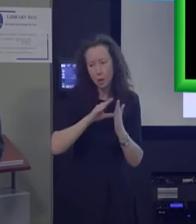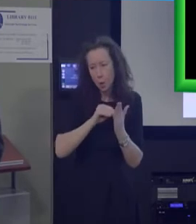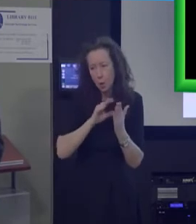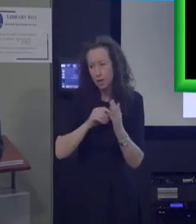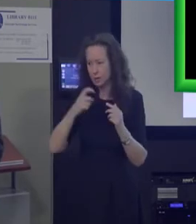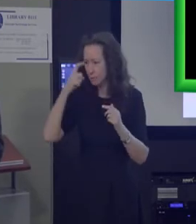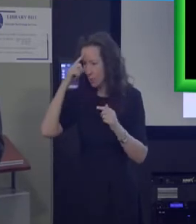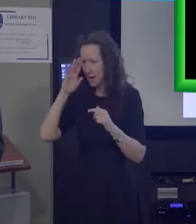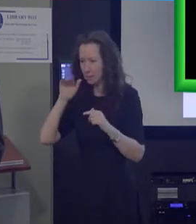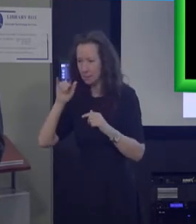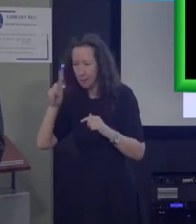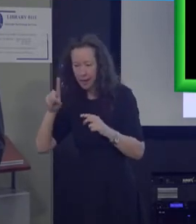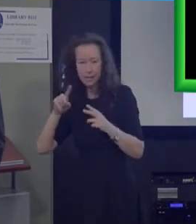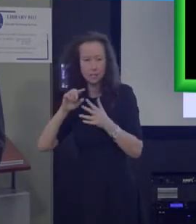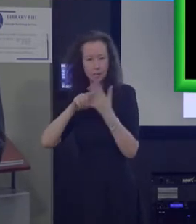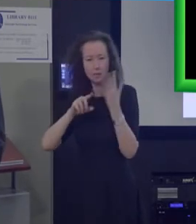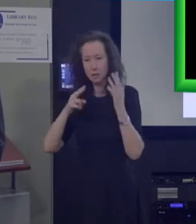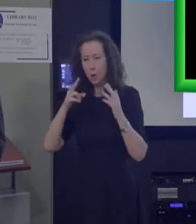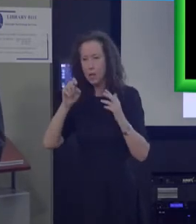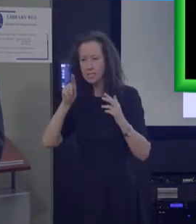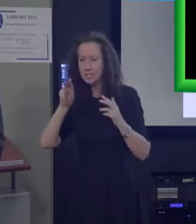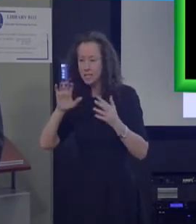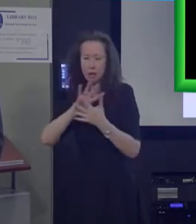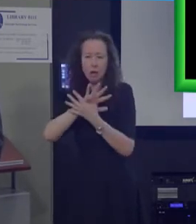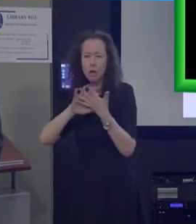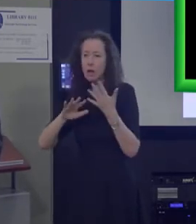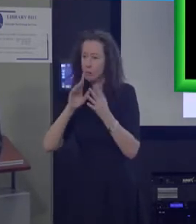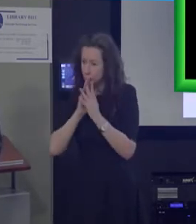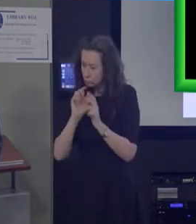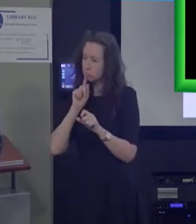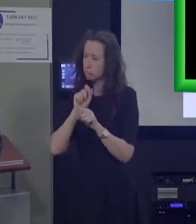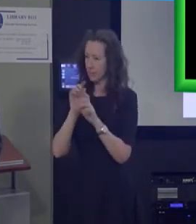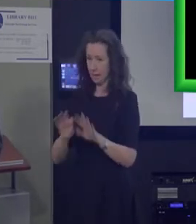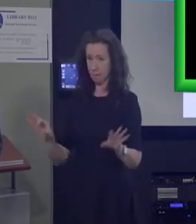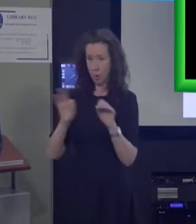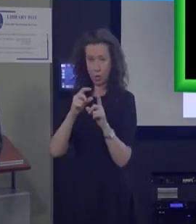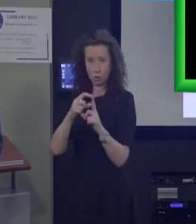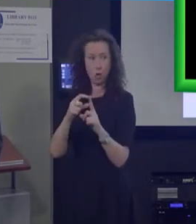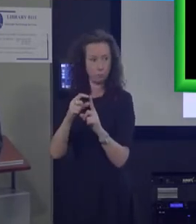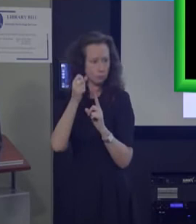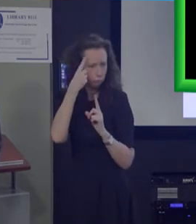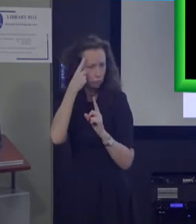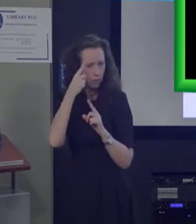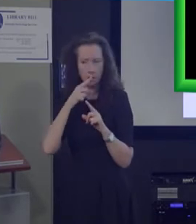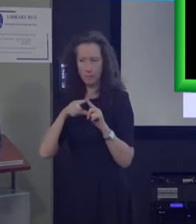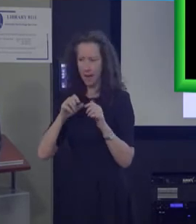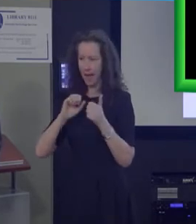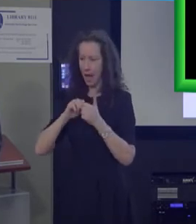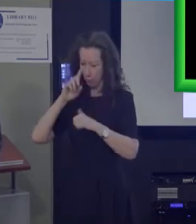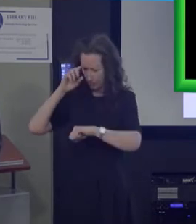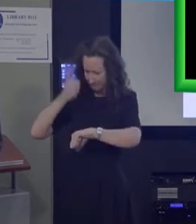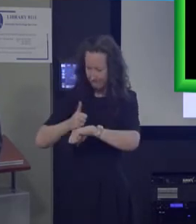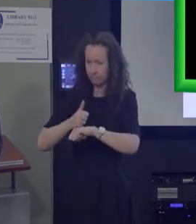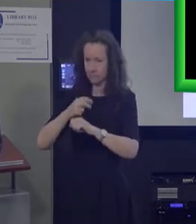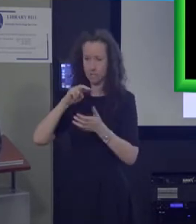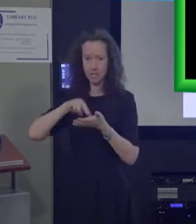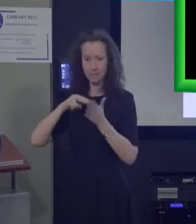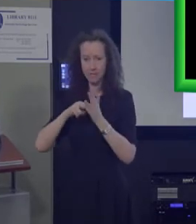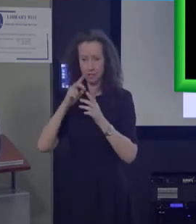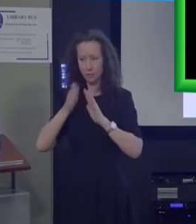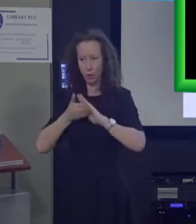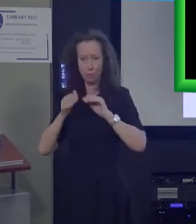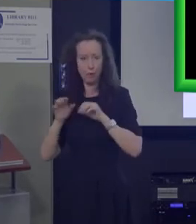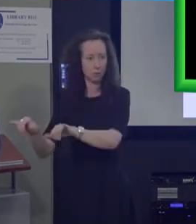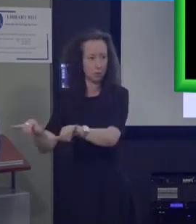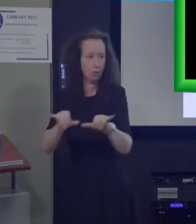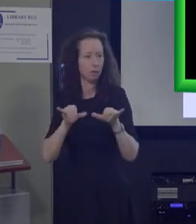holistic education. These terms are important, but they're not very useful unless they're operationally defined. So it's very important to